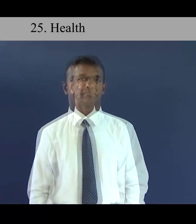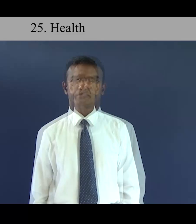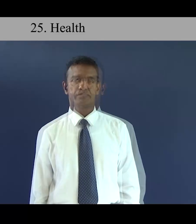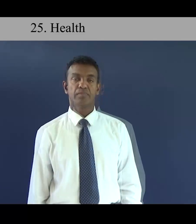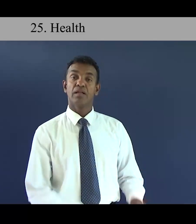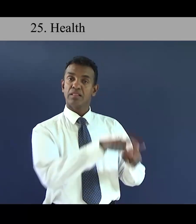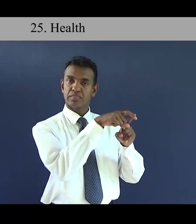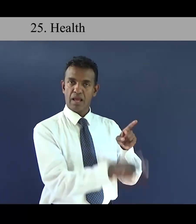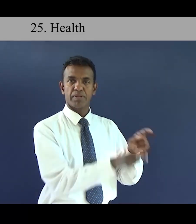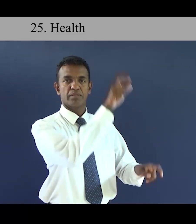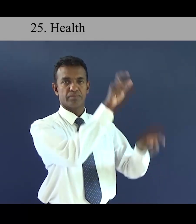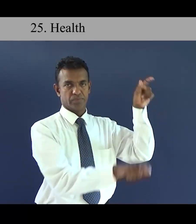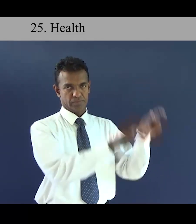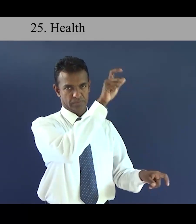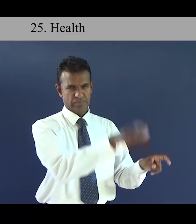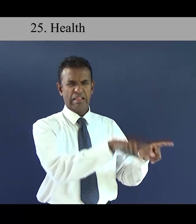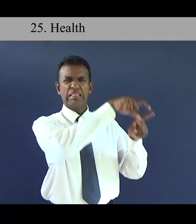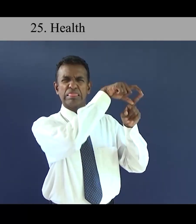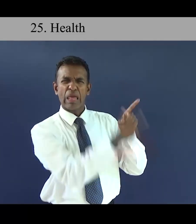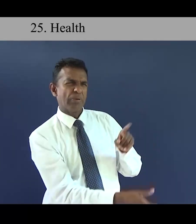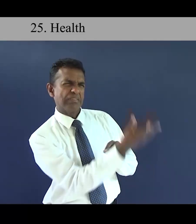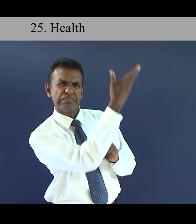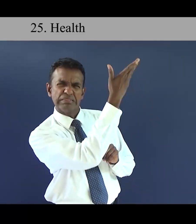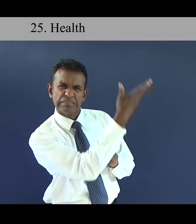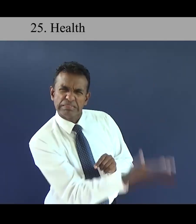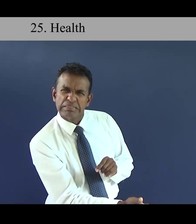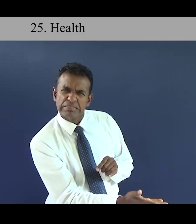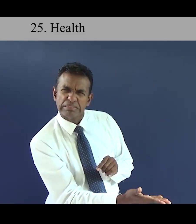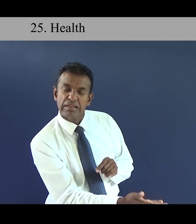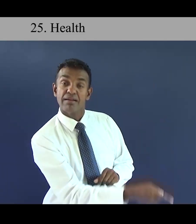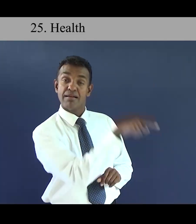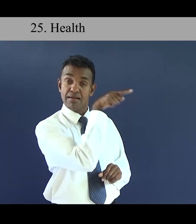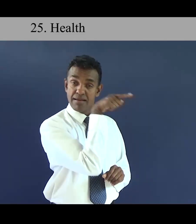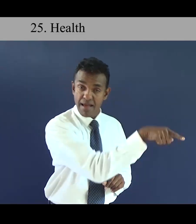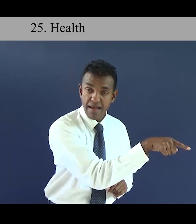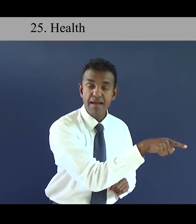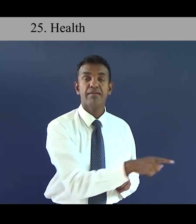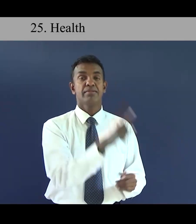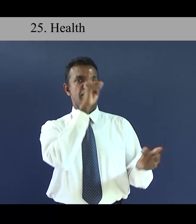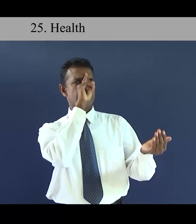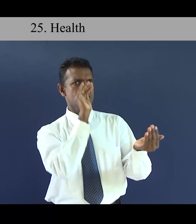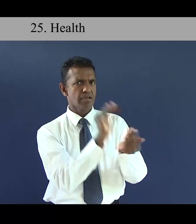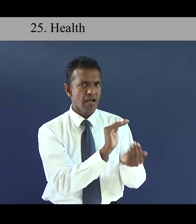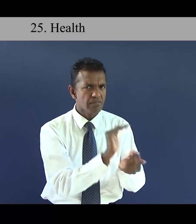refused care or treatment because they are disabled.